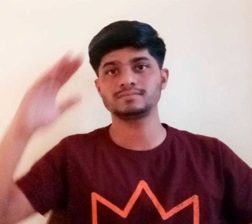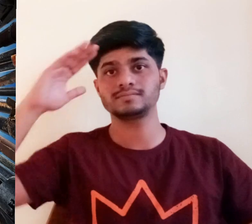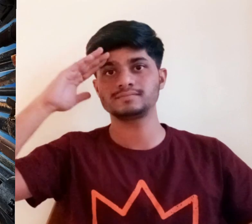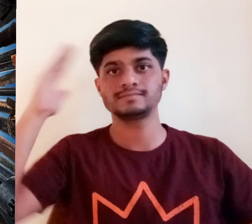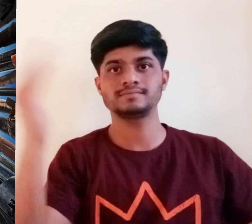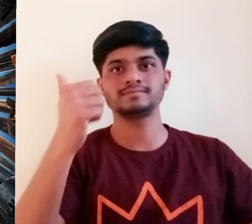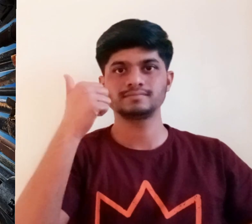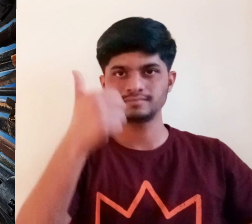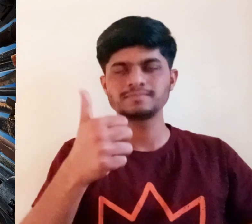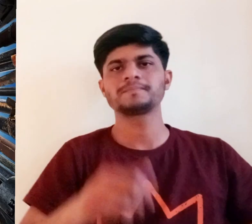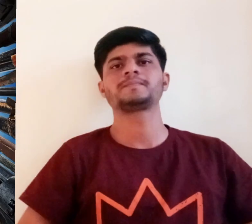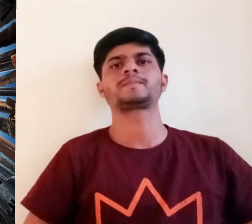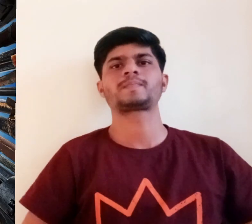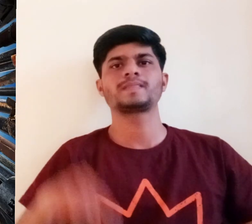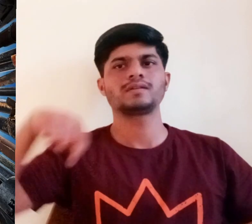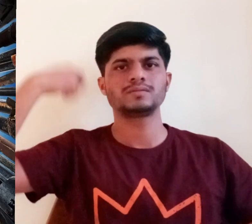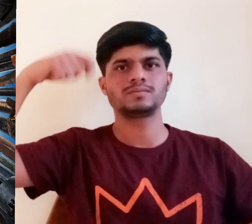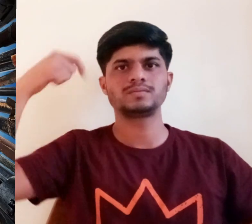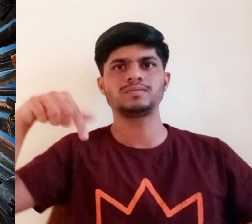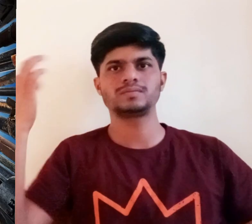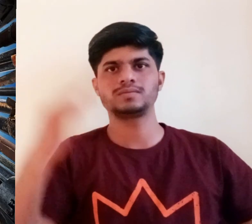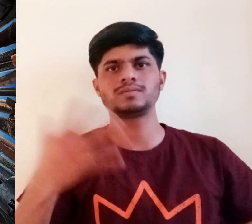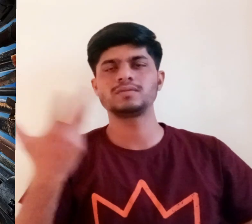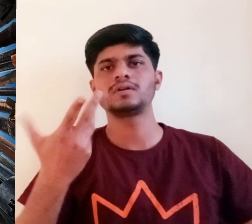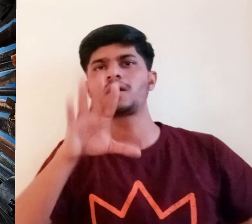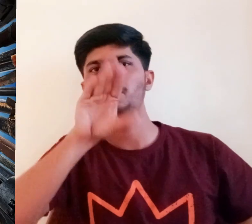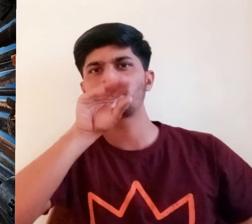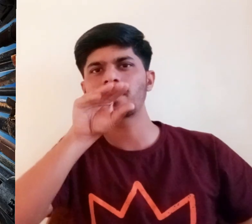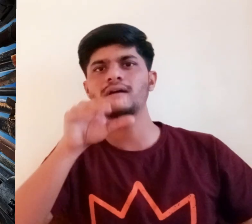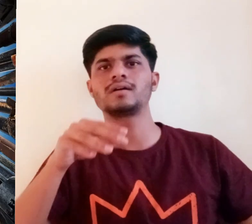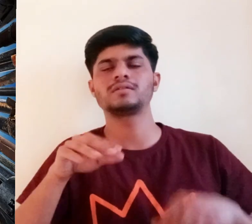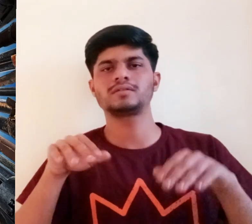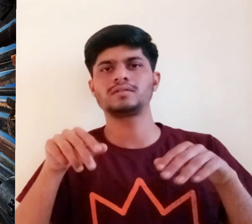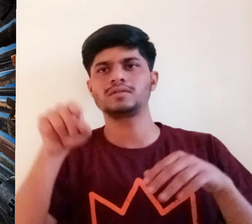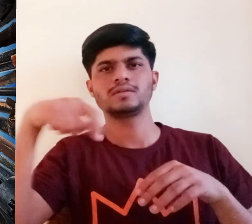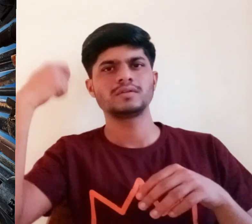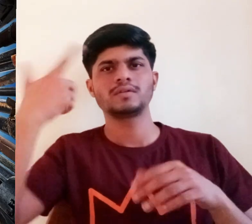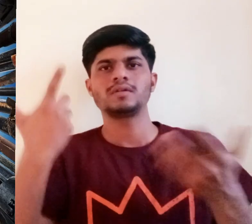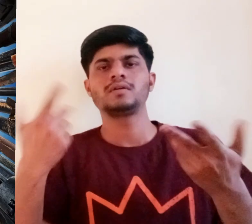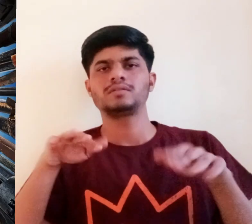Thank you.